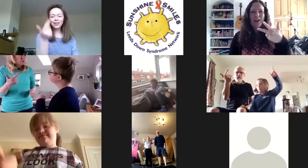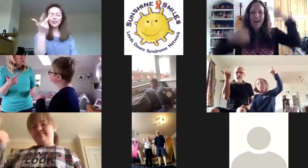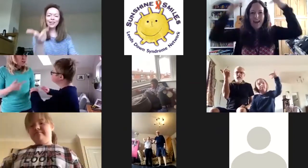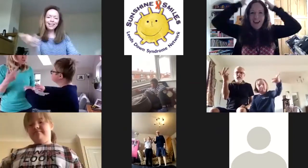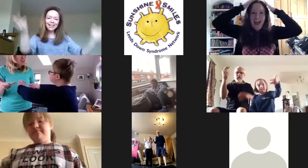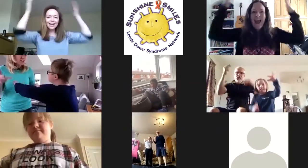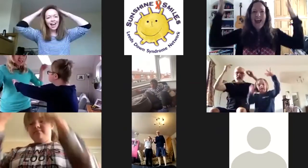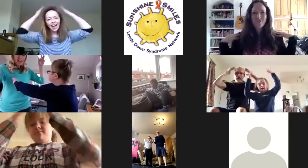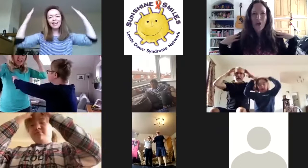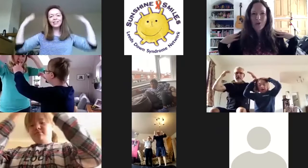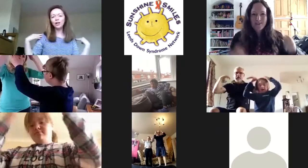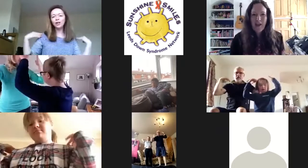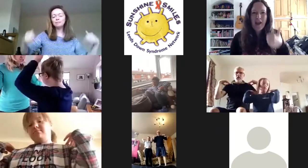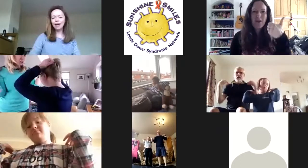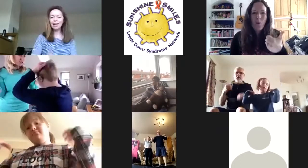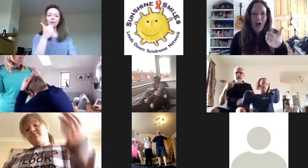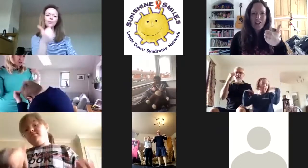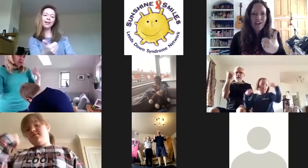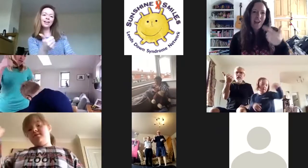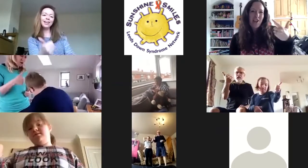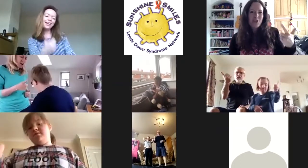1, 2, 3, head and shoulders, baby